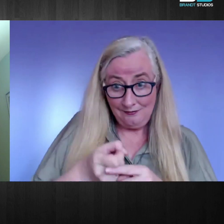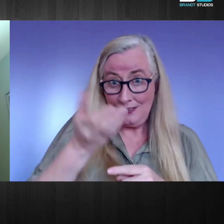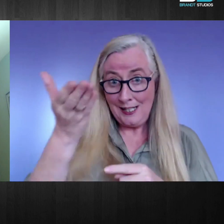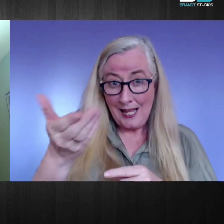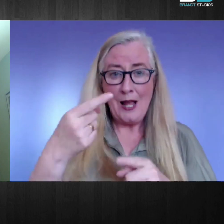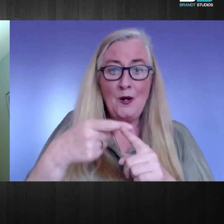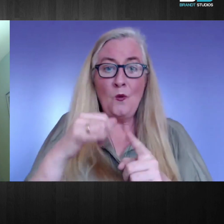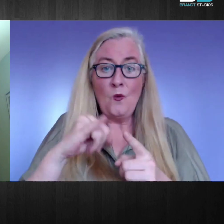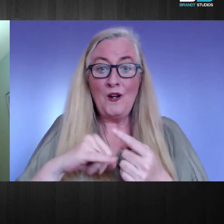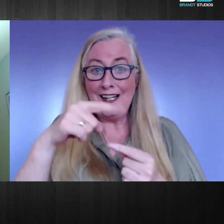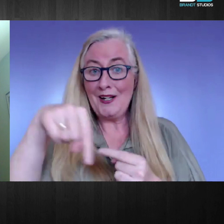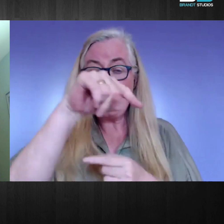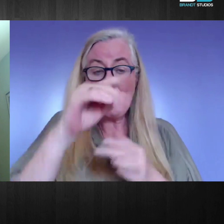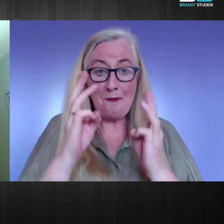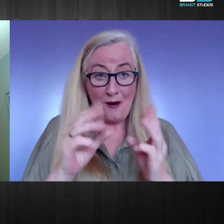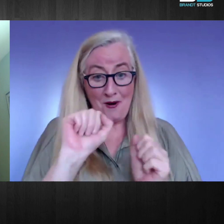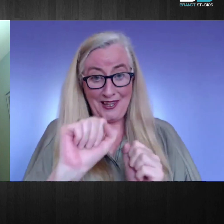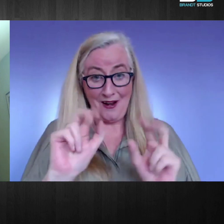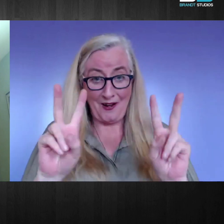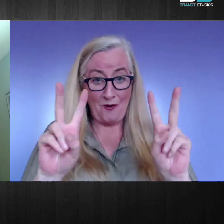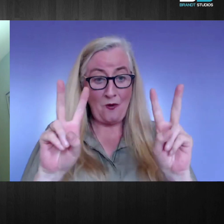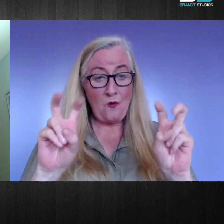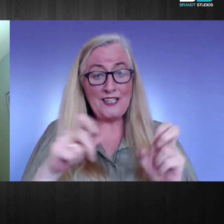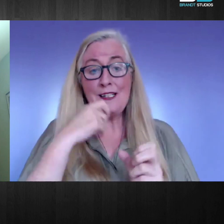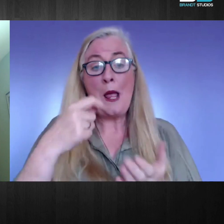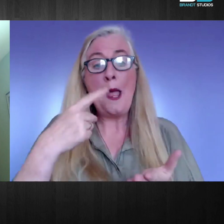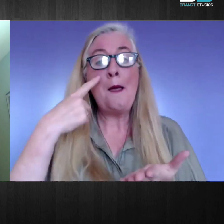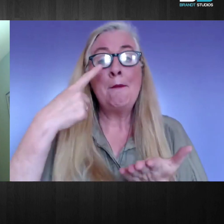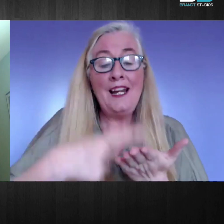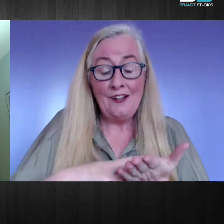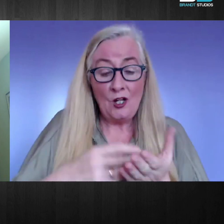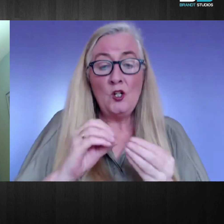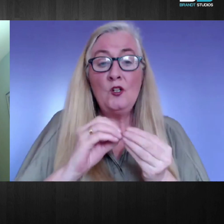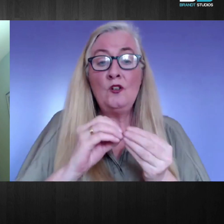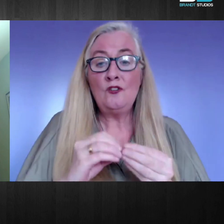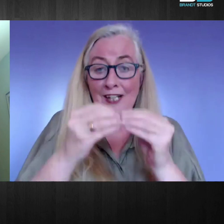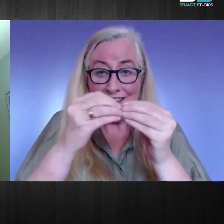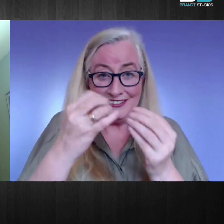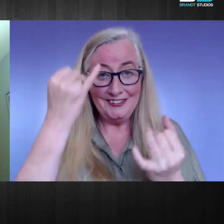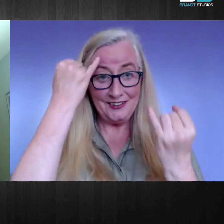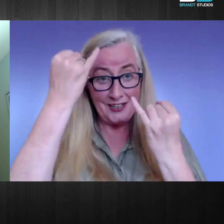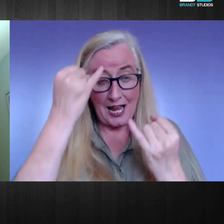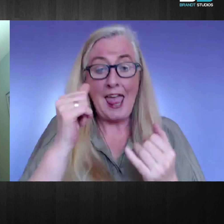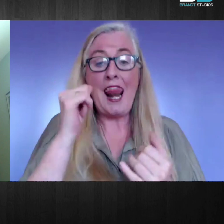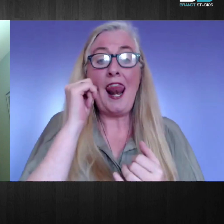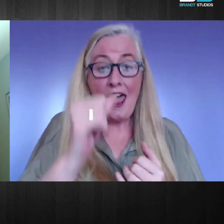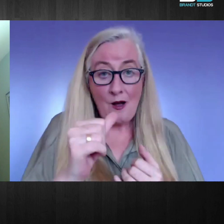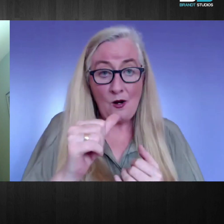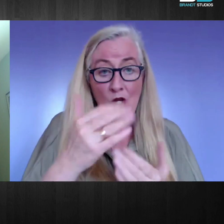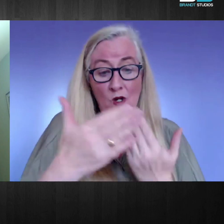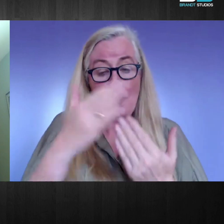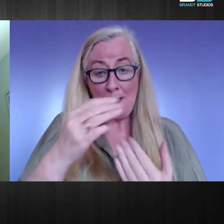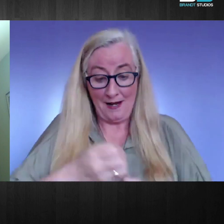article. They believe that the use of creative approaches can allow young people to express themselves in spaces where they are